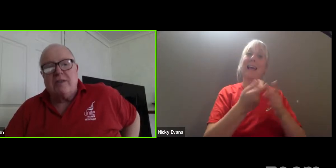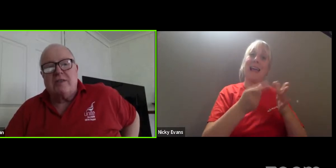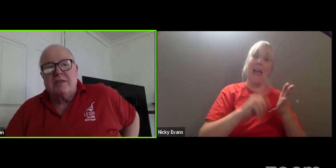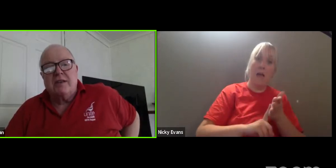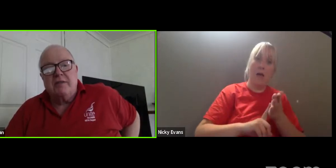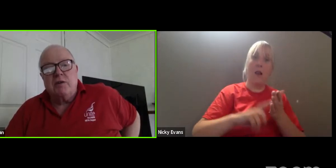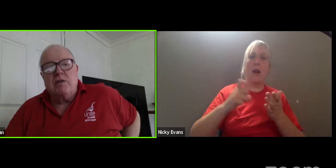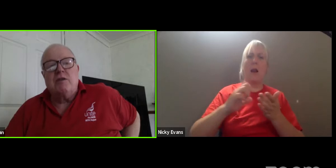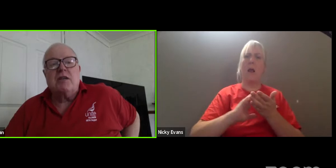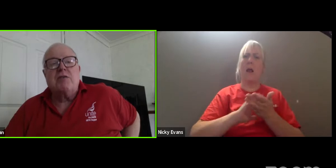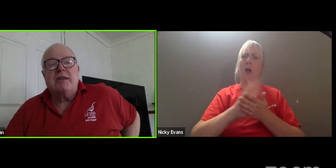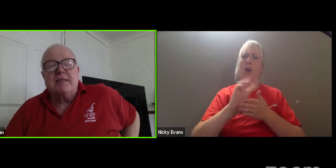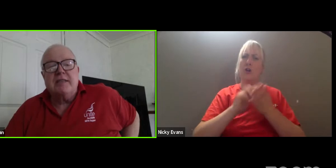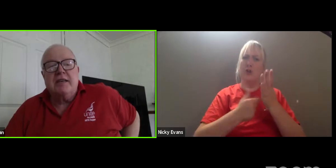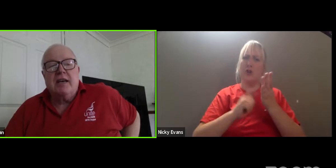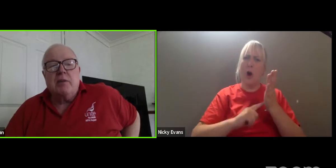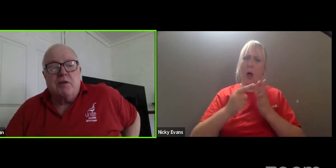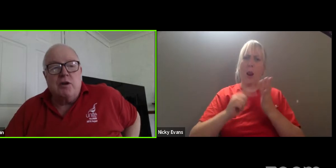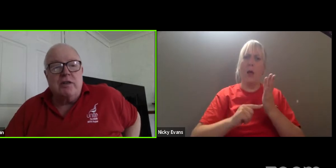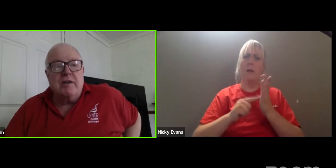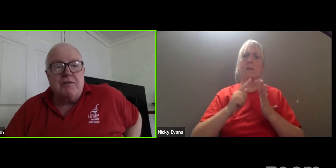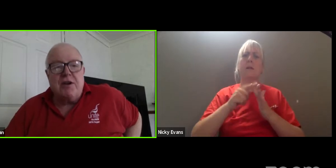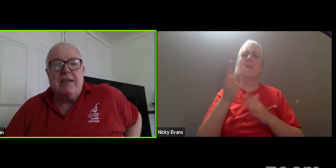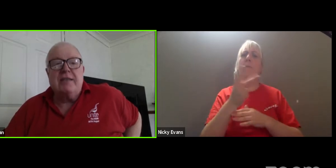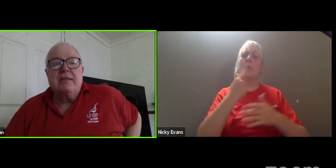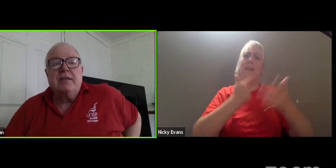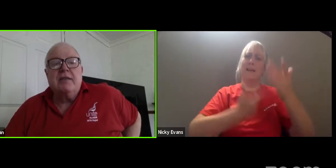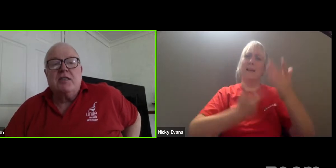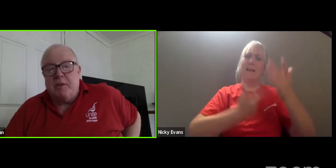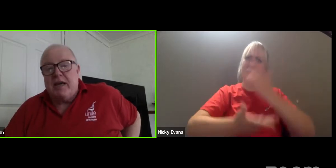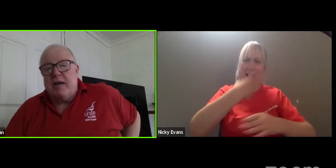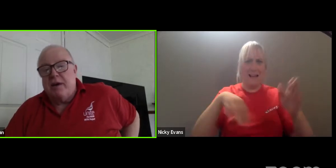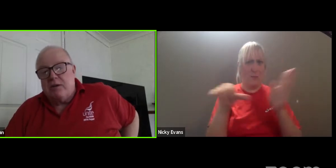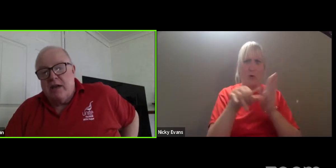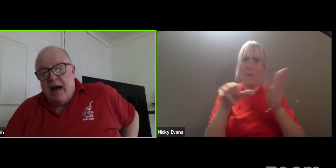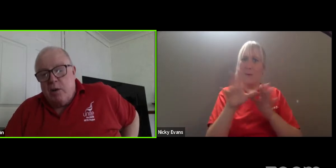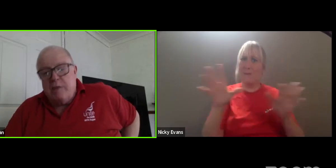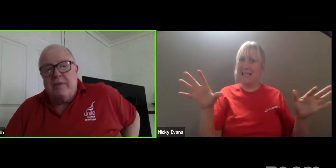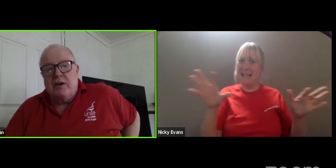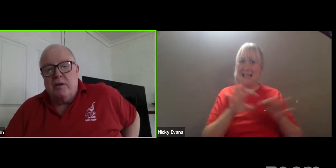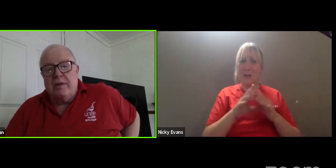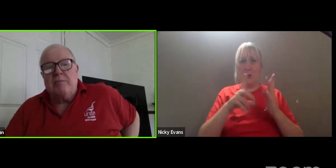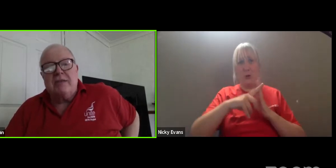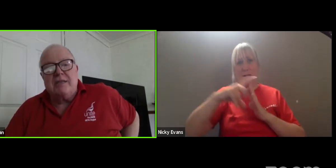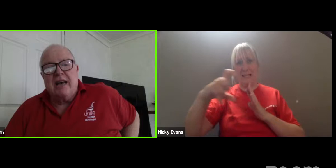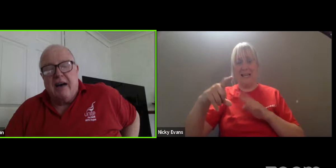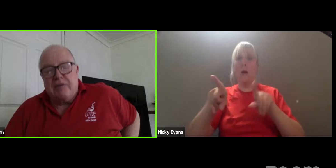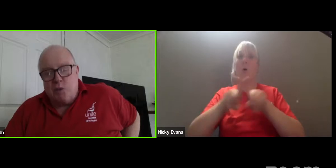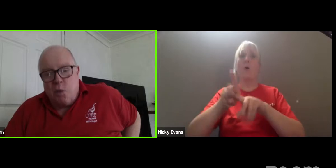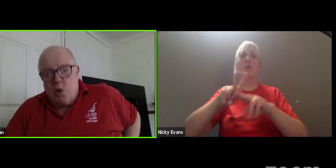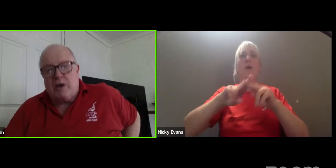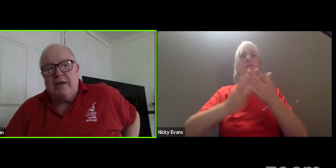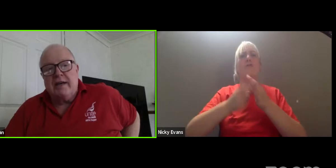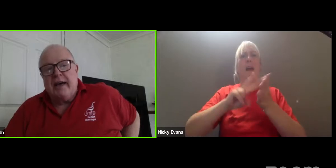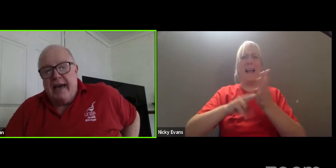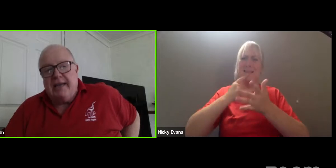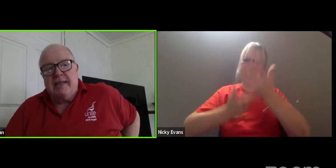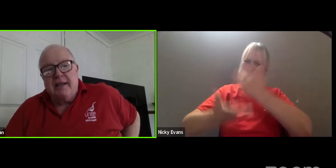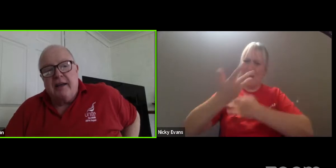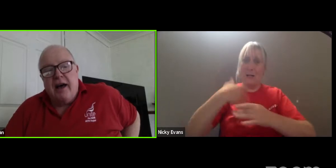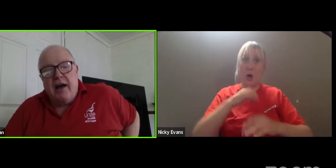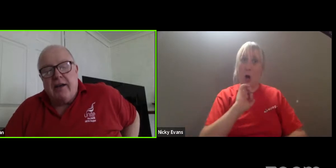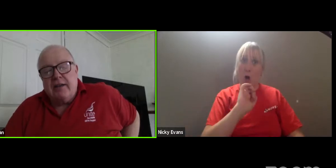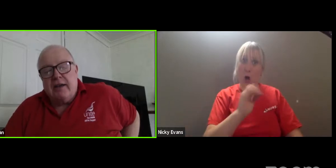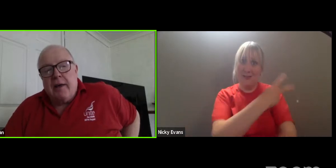the horrors of universal credit, and we've heard Fran speak about how her members have to work